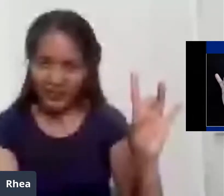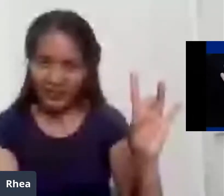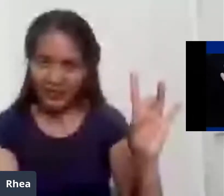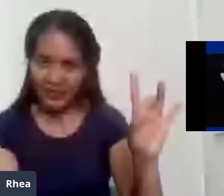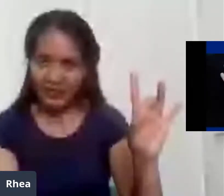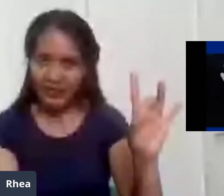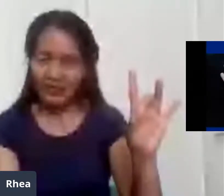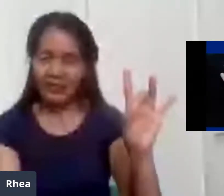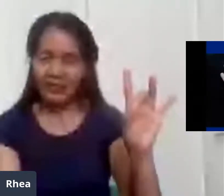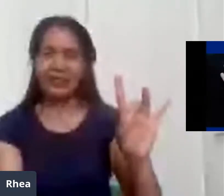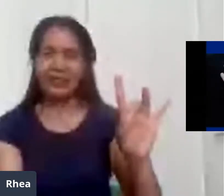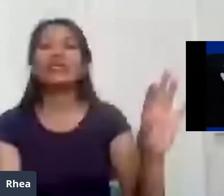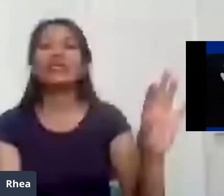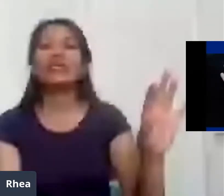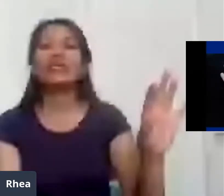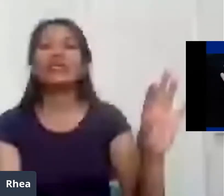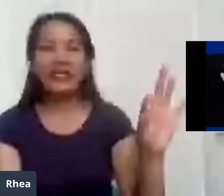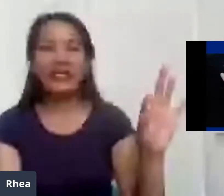8,